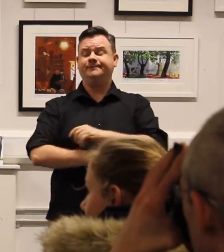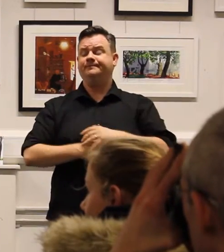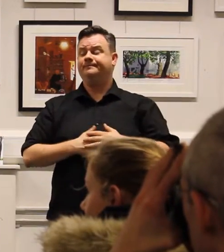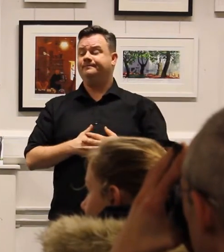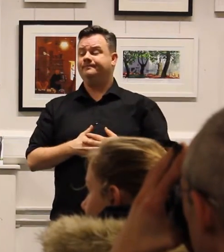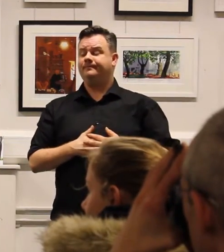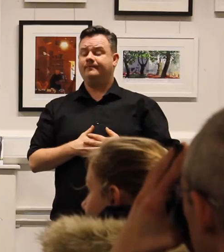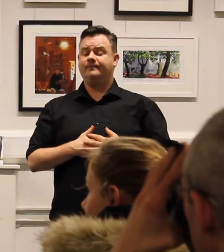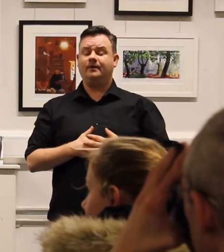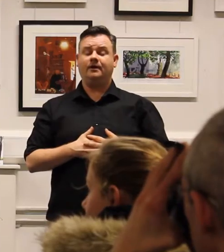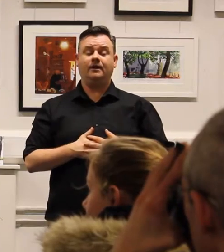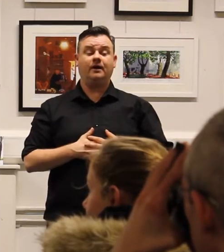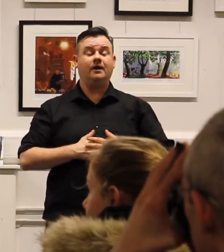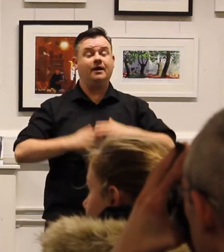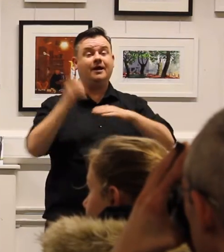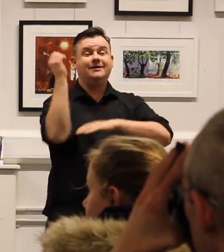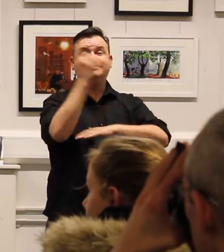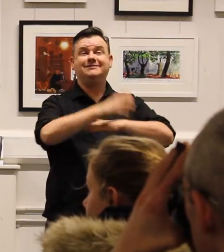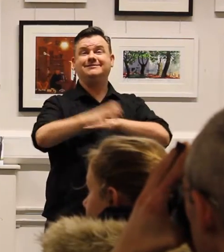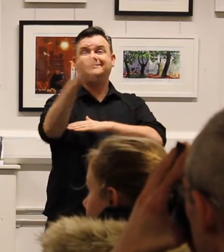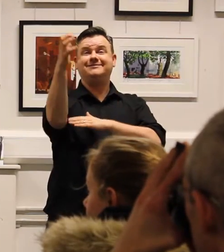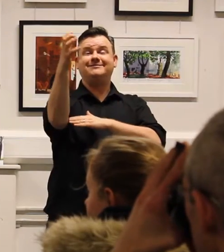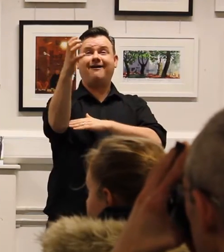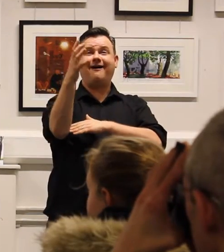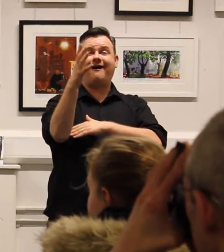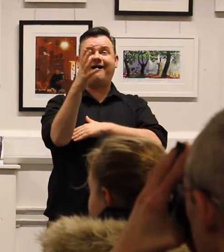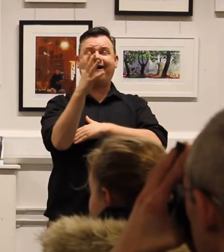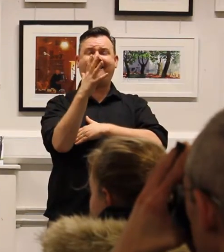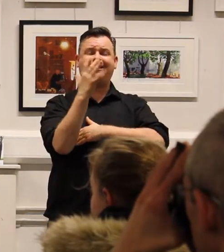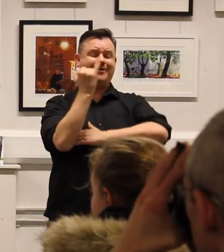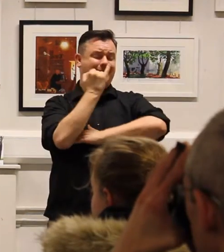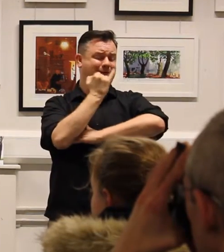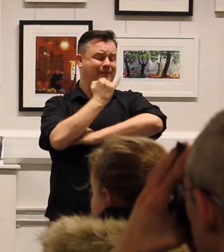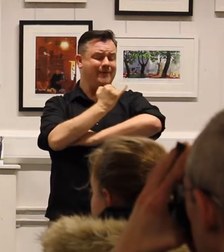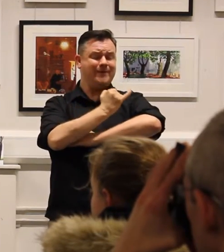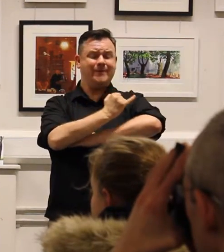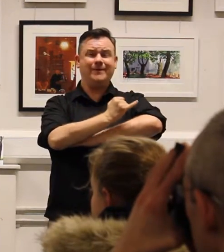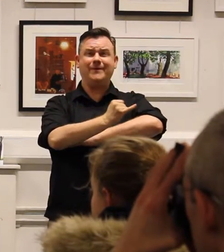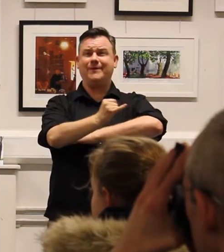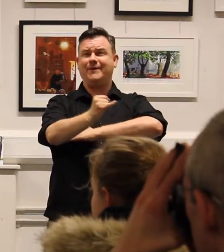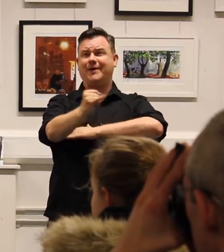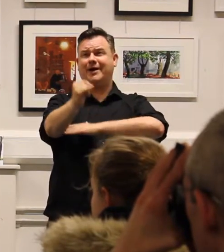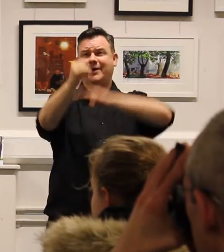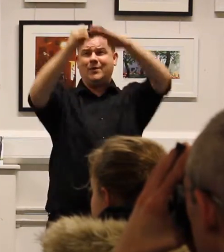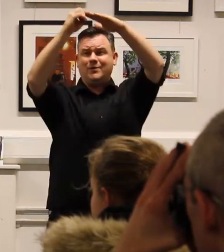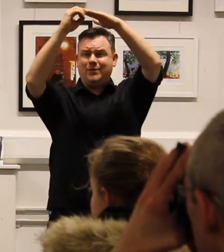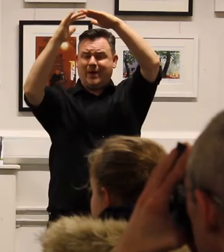turning. The sun is weak, the rays are long.